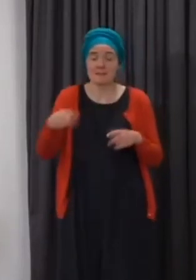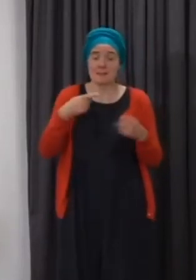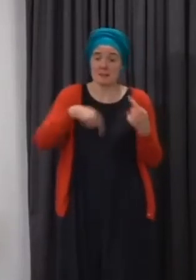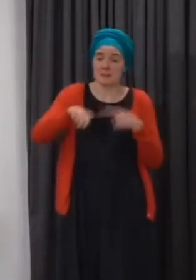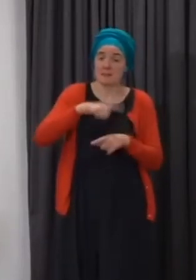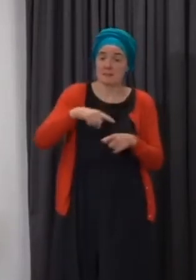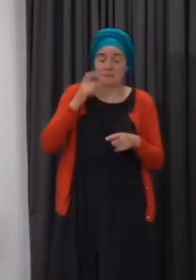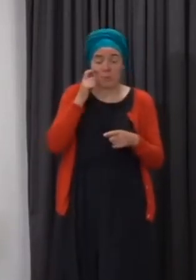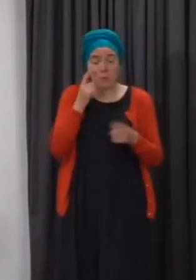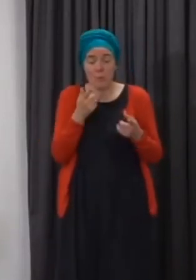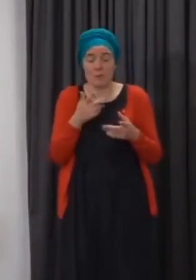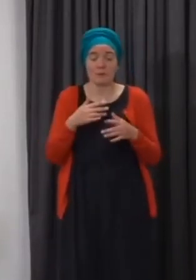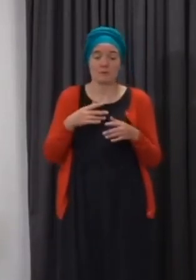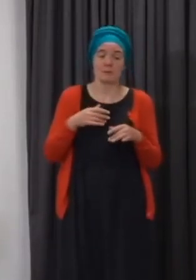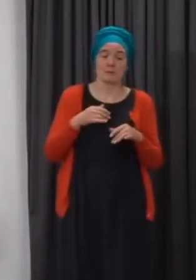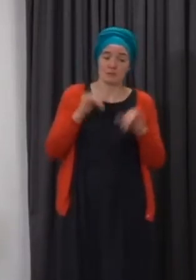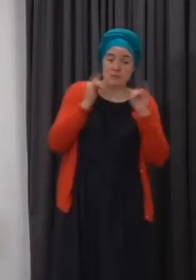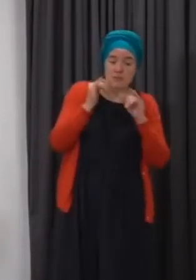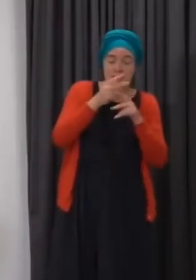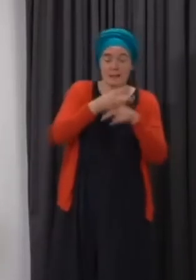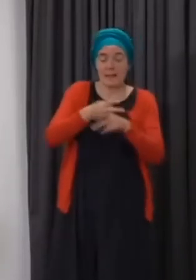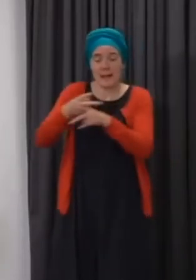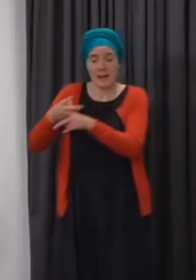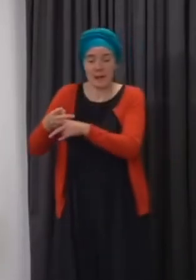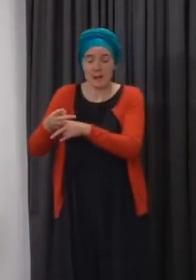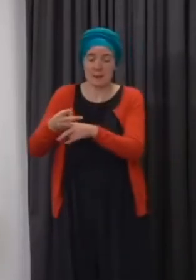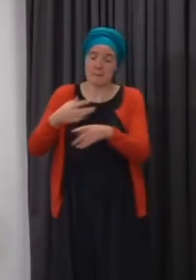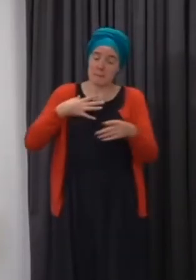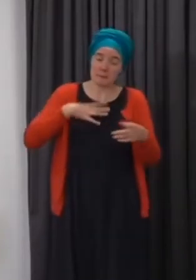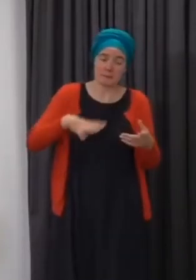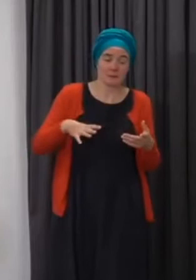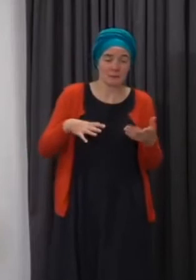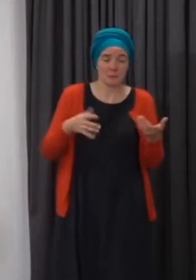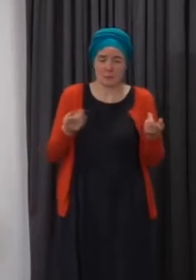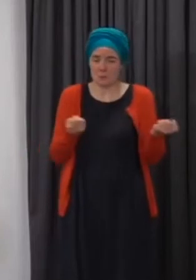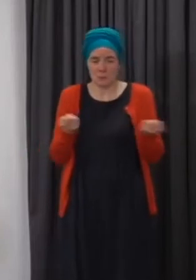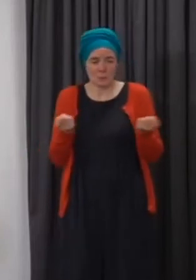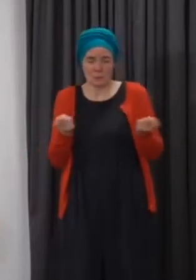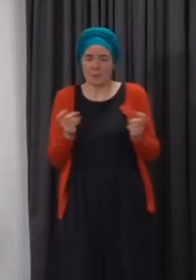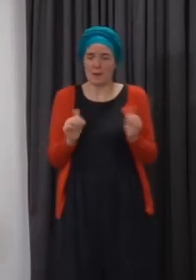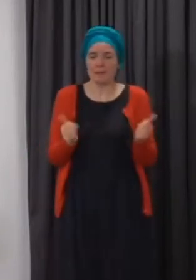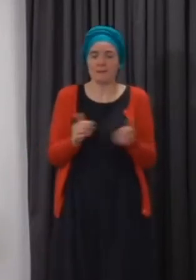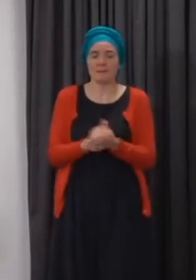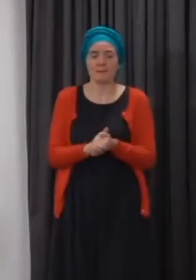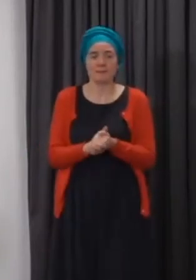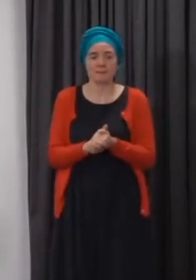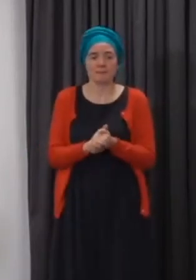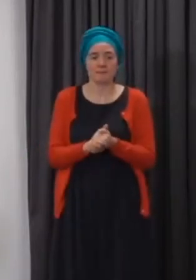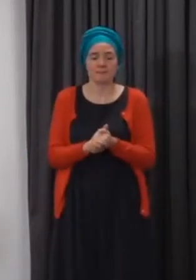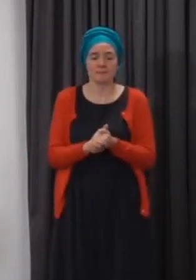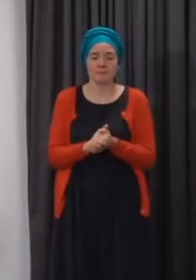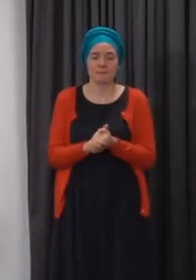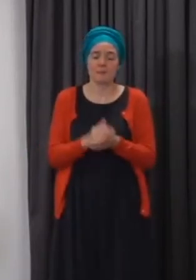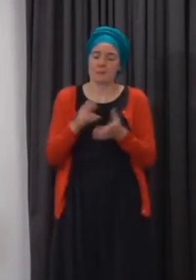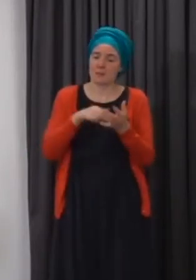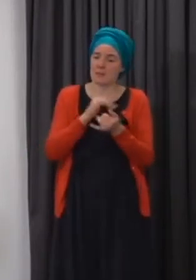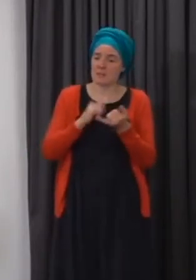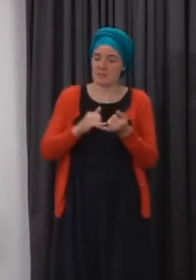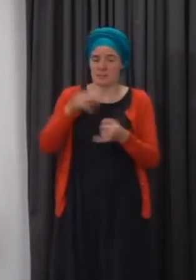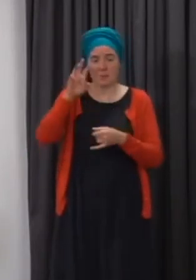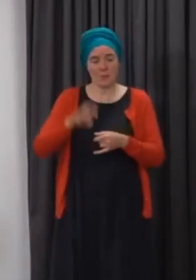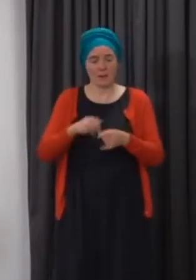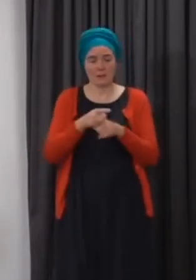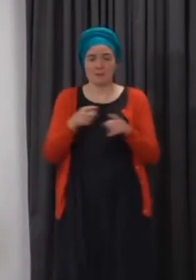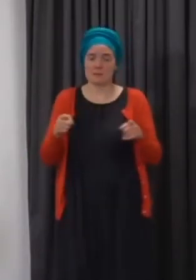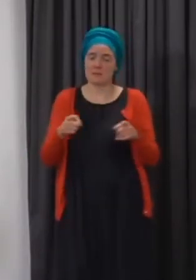levels in surge beds. We have seen some exceptional efforts from the NHS to treat people in Wales. We don't want to throw